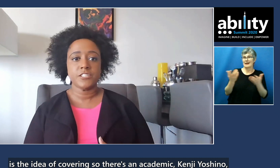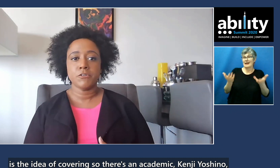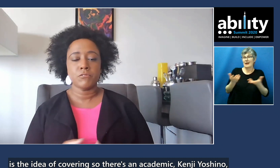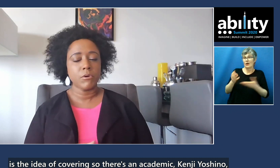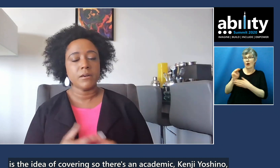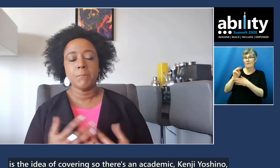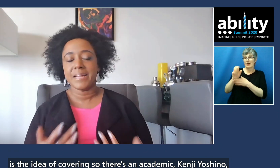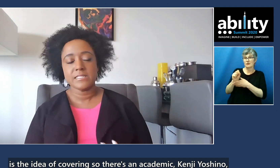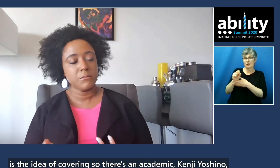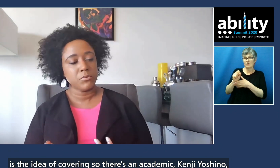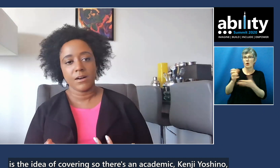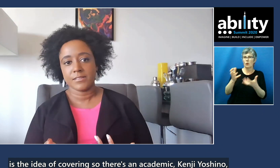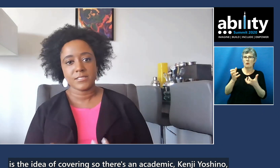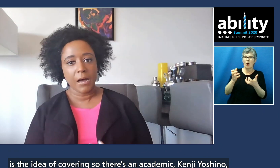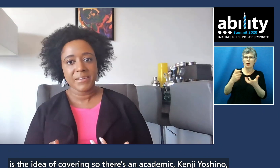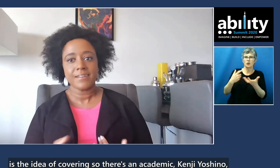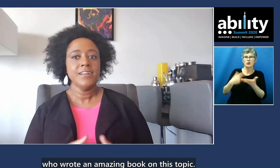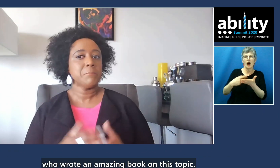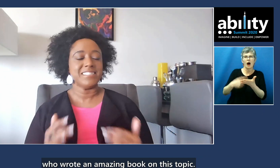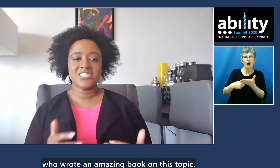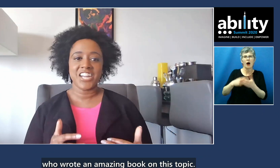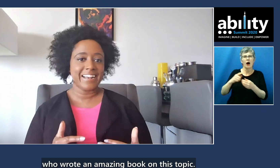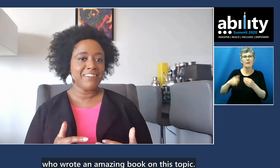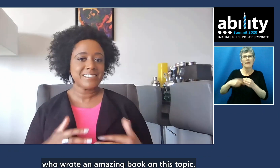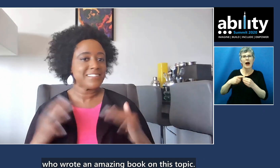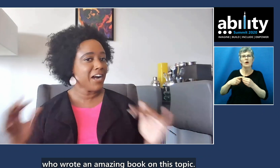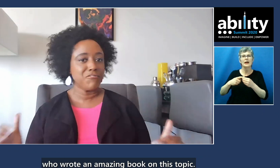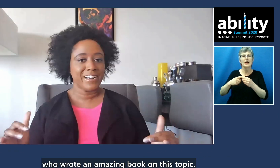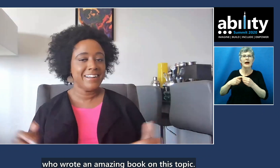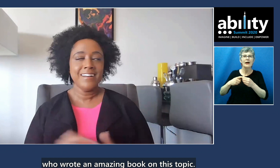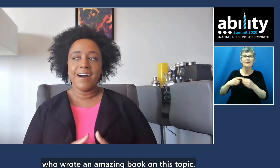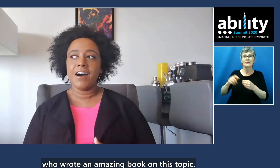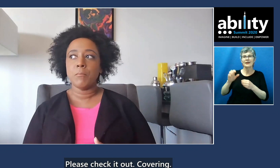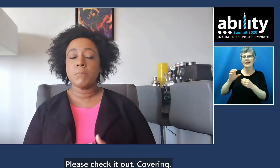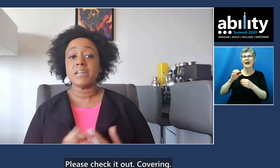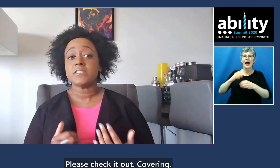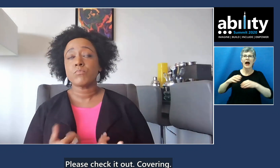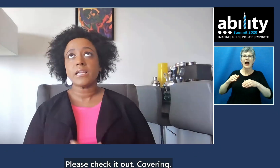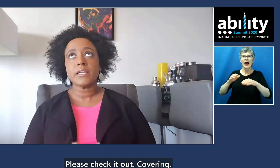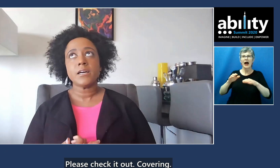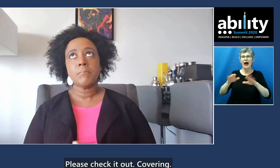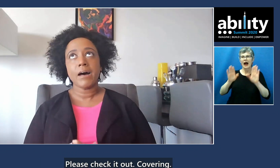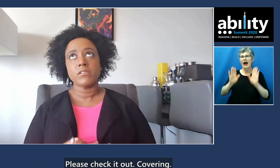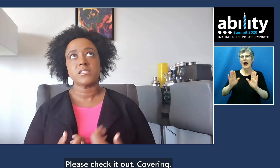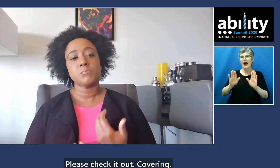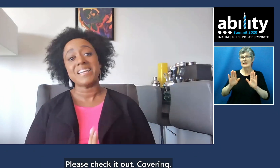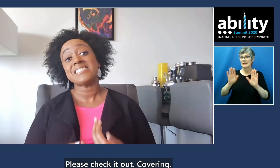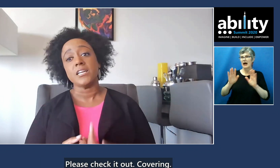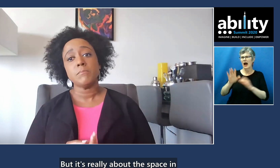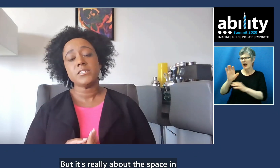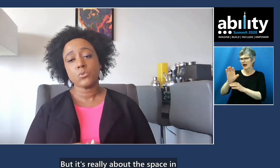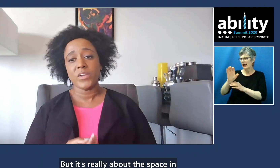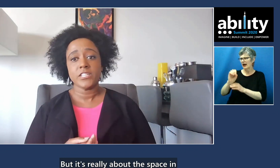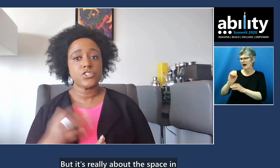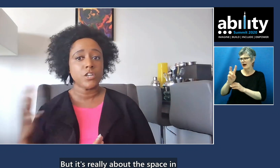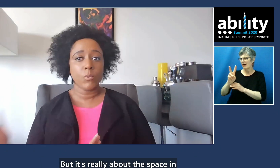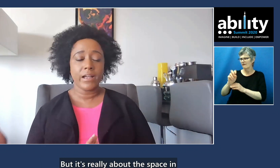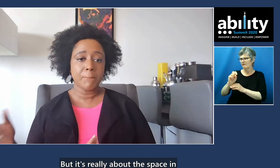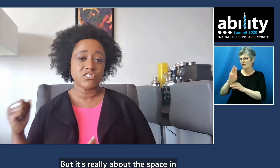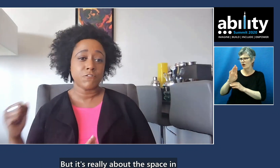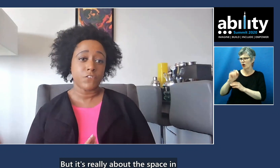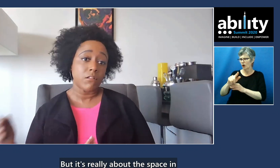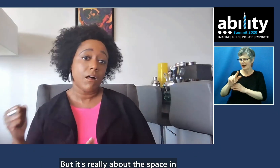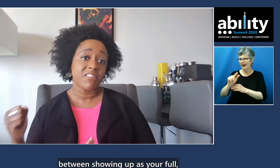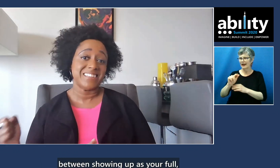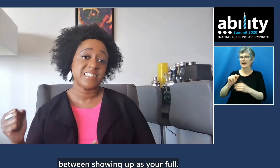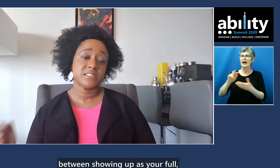Kenji Yoshino, who wrote an amazing book on this topic. Please check it out, Covering. But it's really about the space in between showing